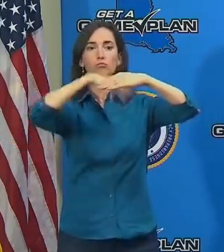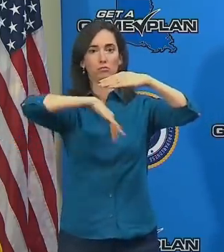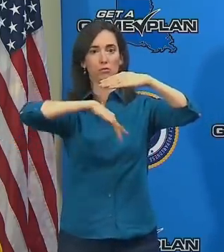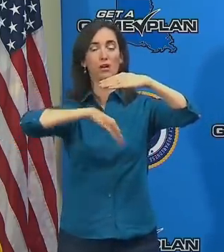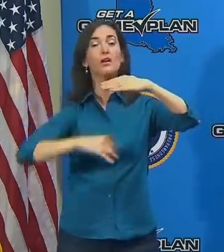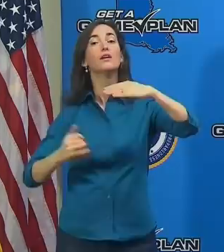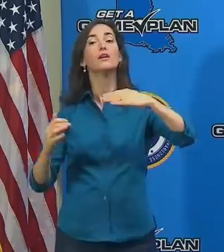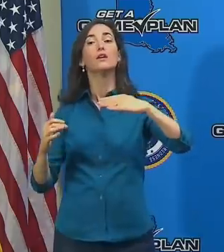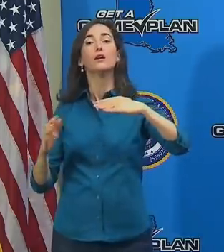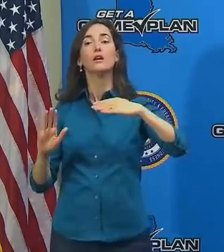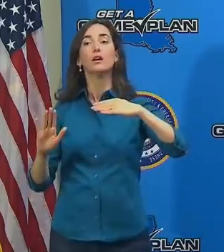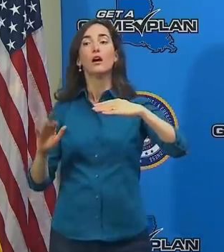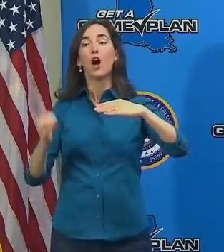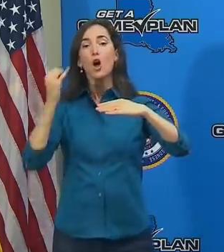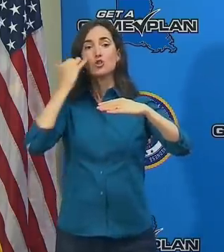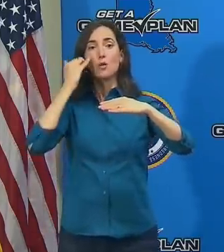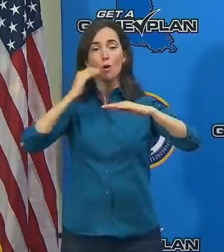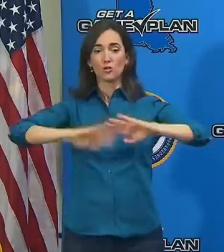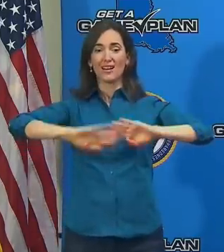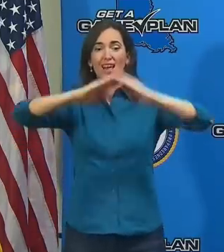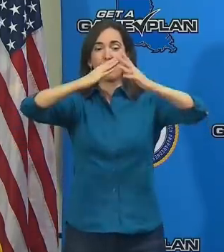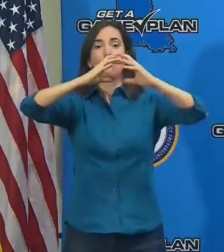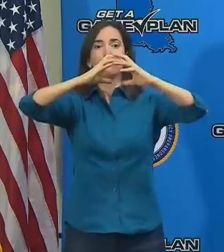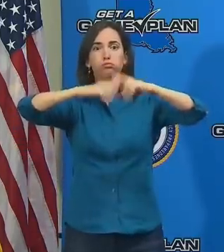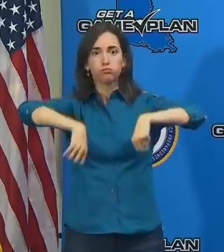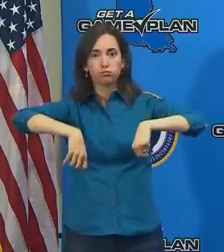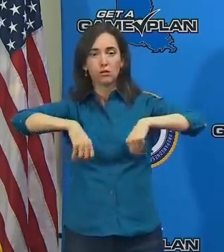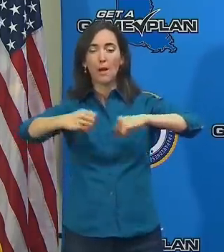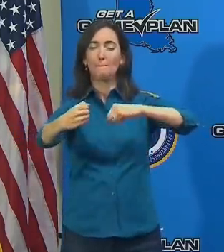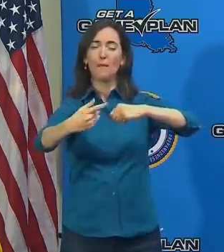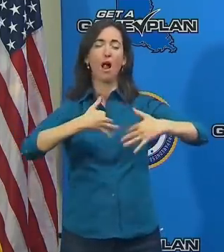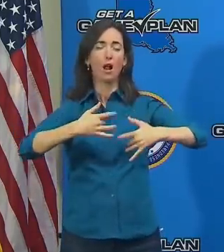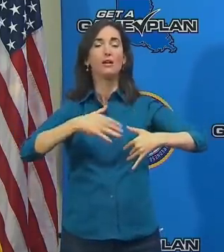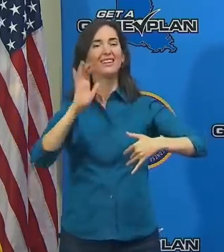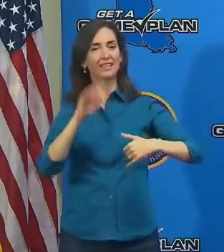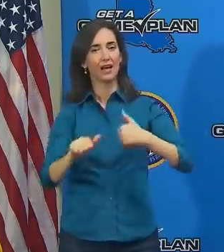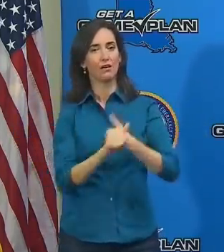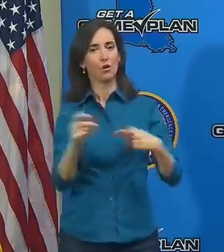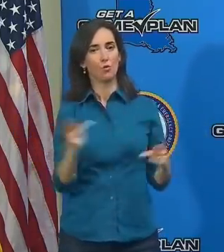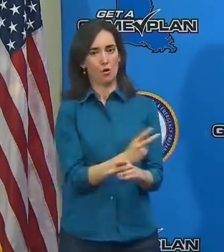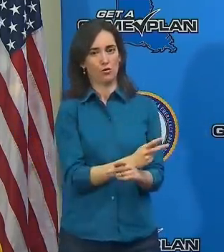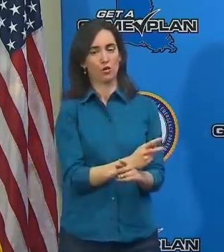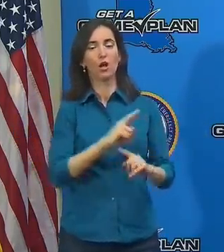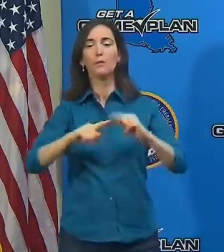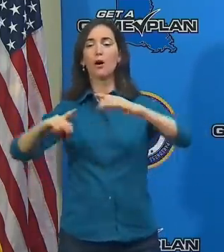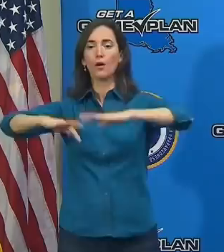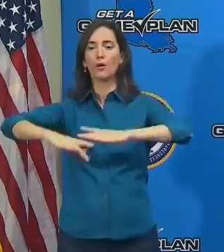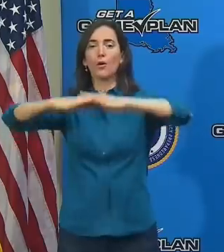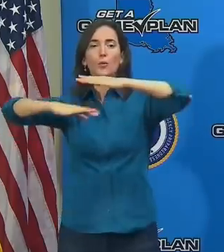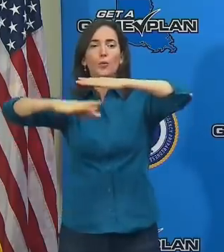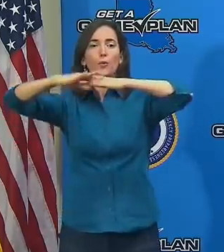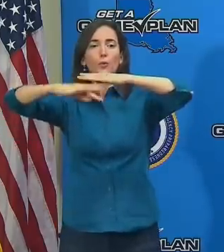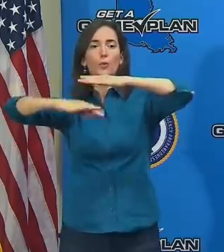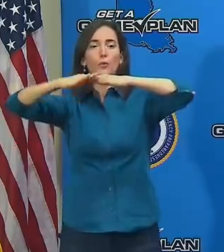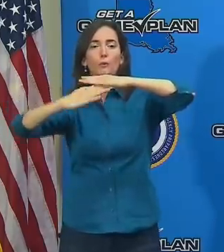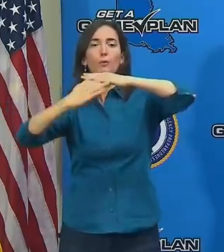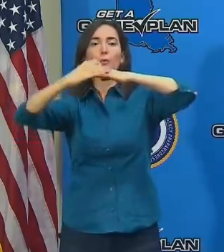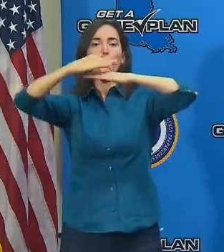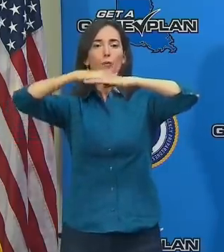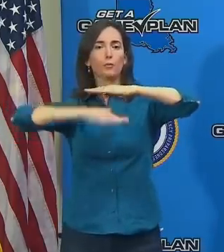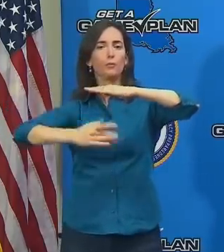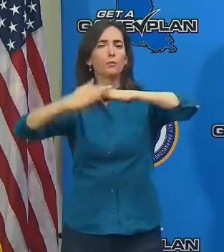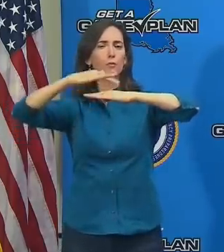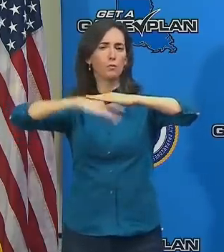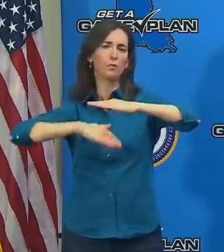can be much more catastrophic, and so they are not the same thing. Obviously, we're going to continue